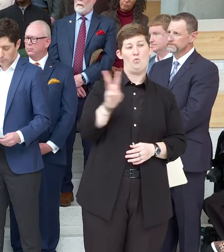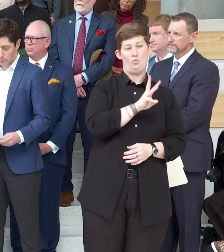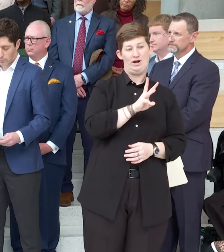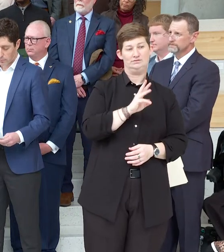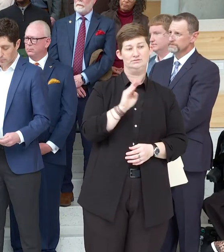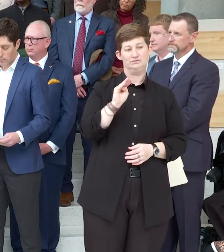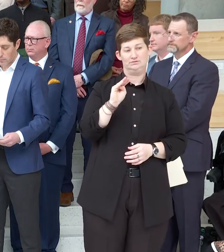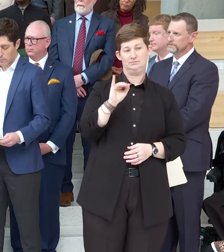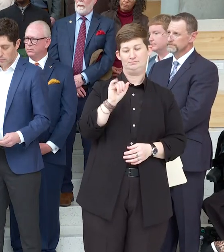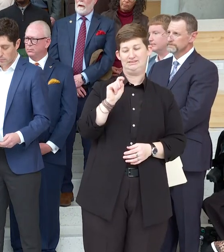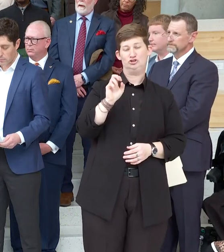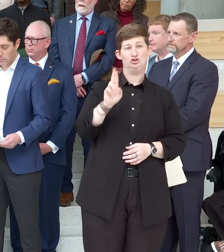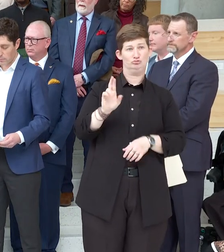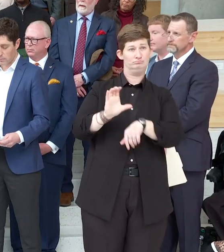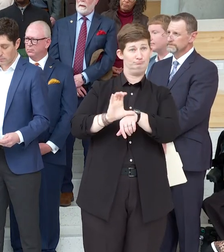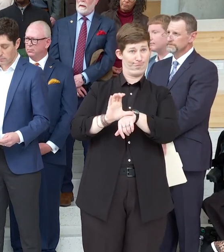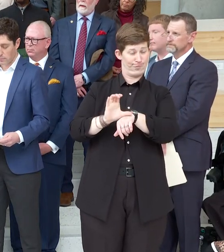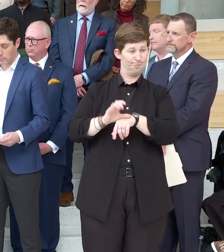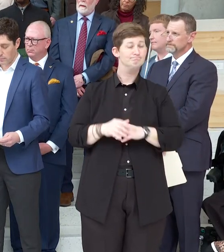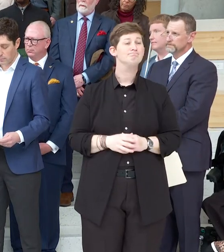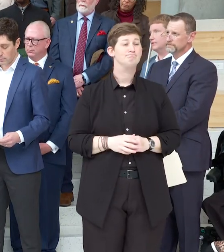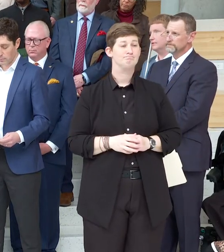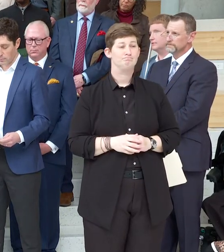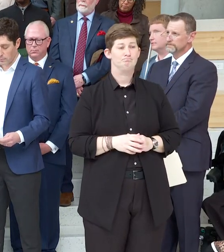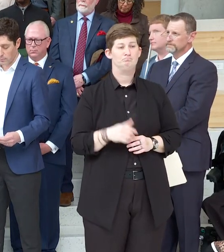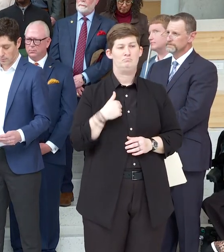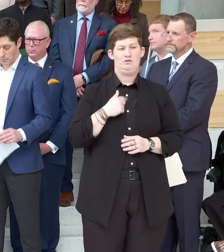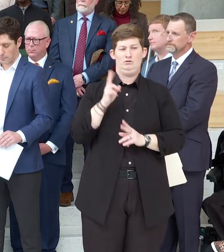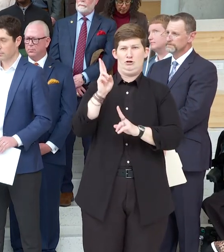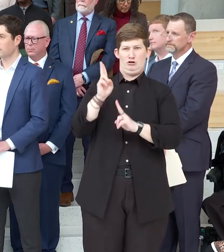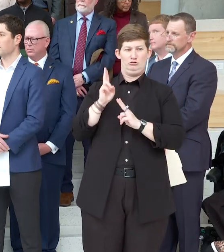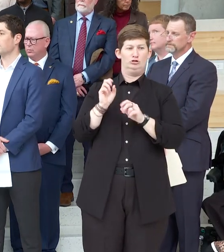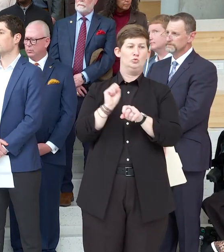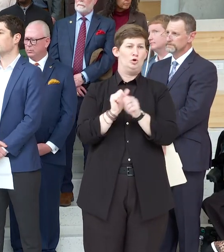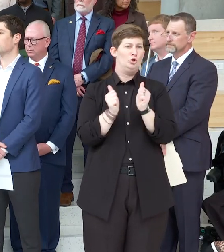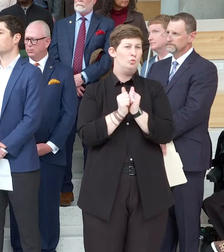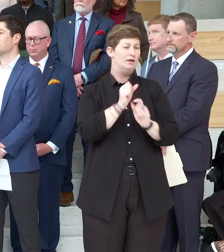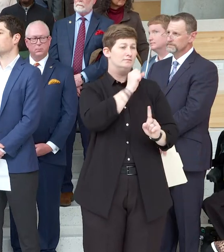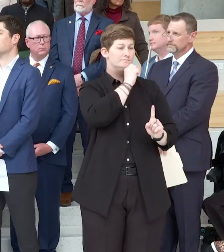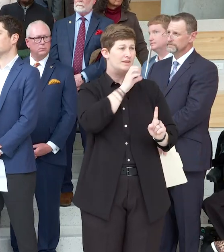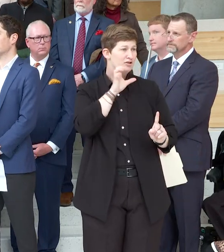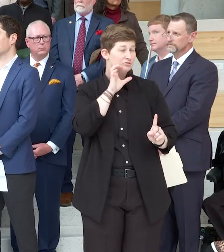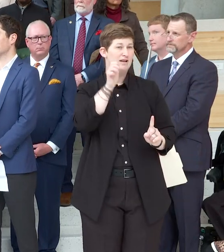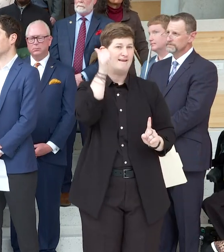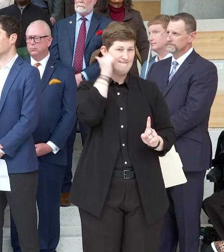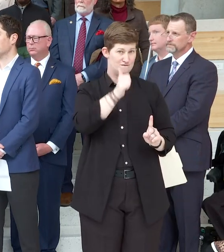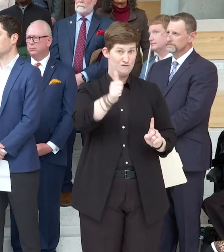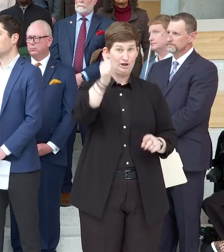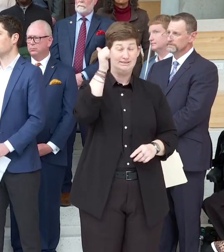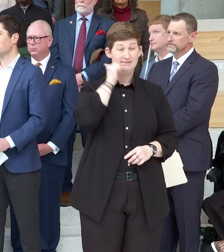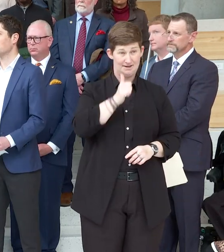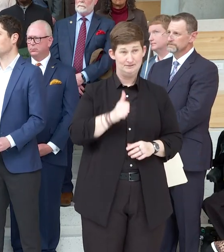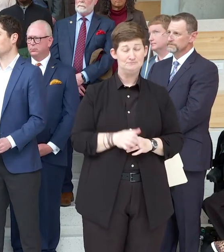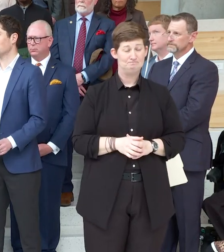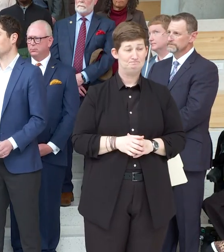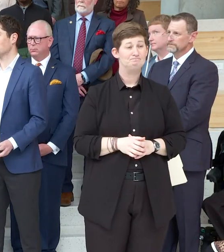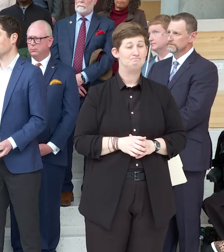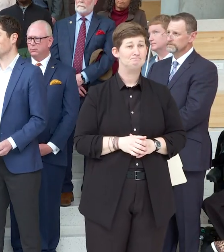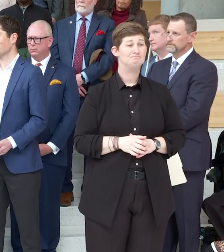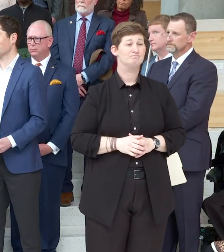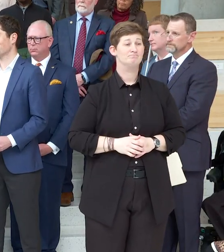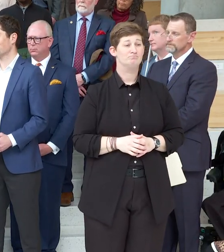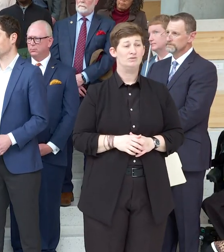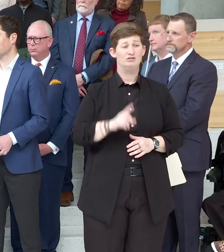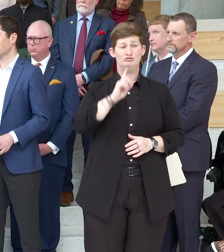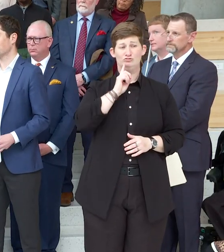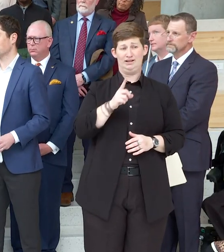is my honor to work with older adults and elders every single day. I wouldn't say boots on the ground.